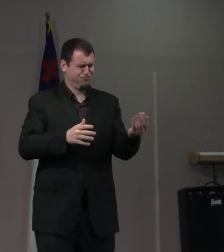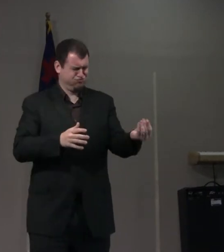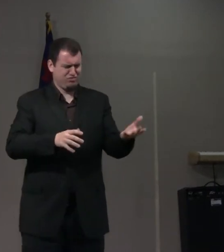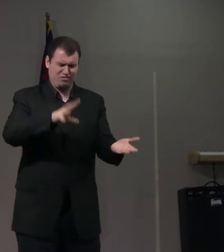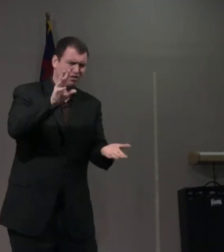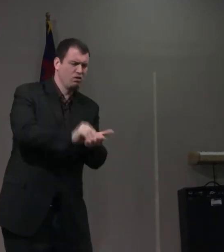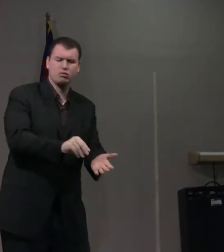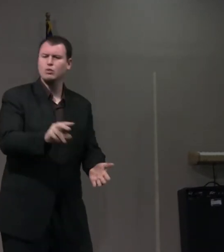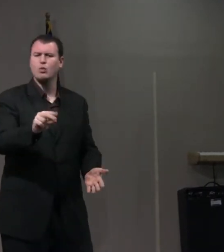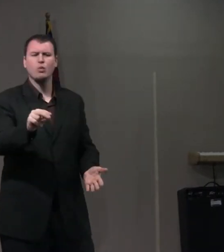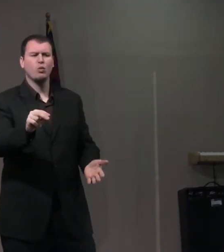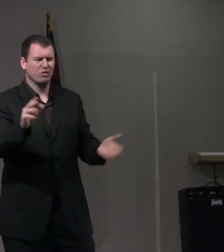do.